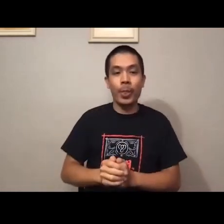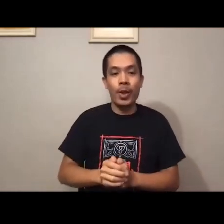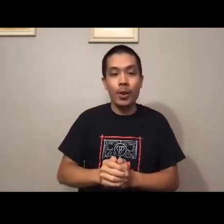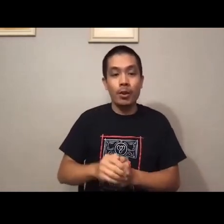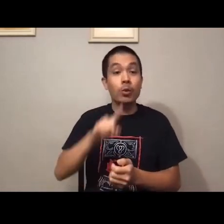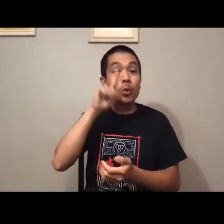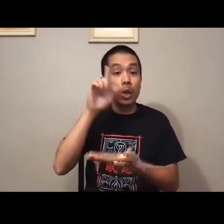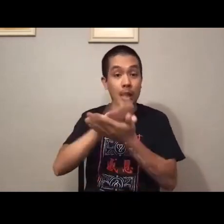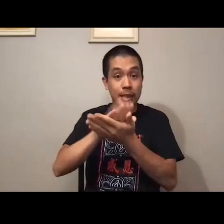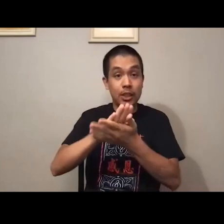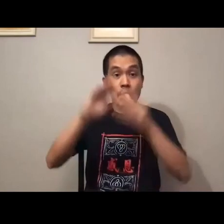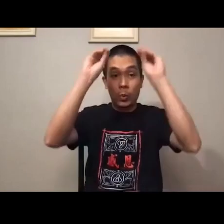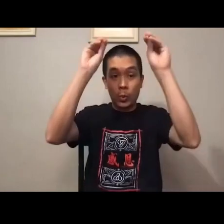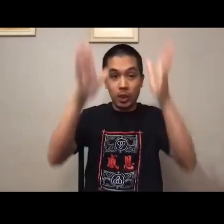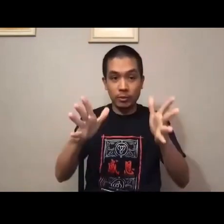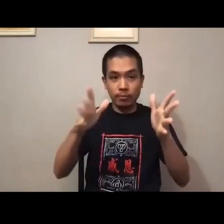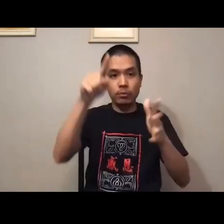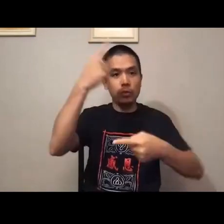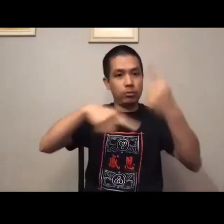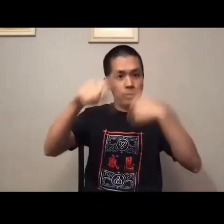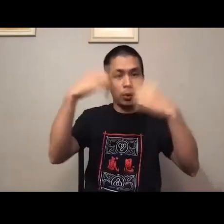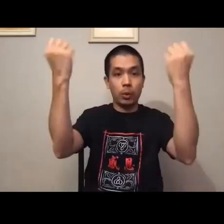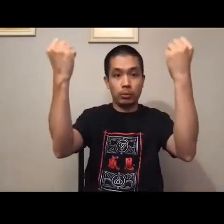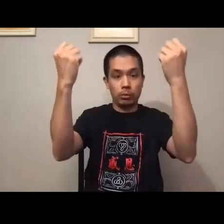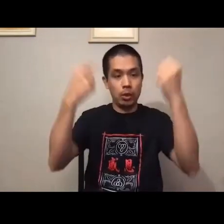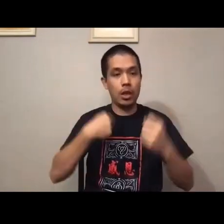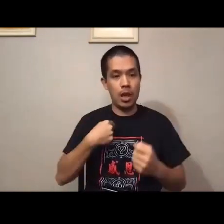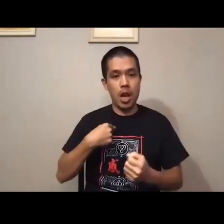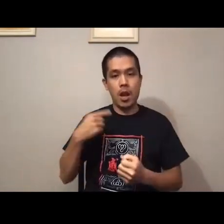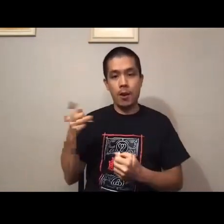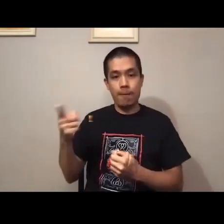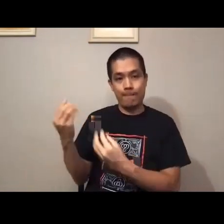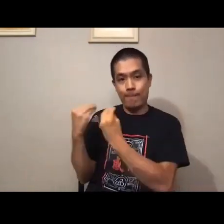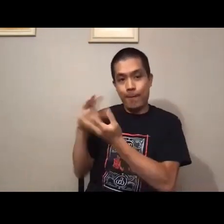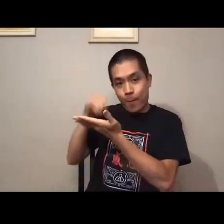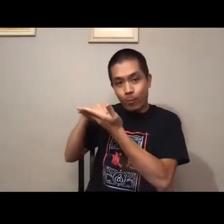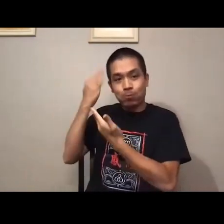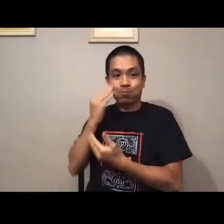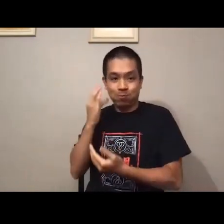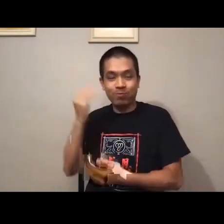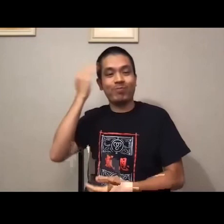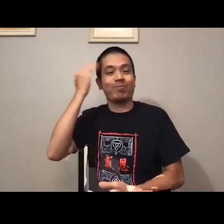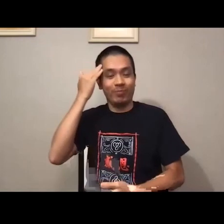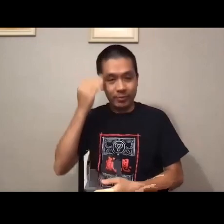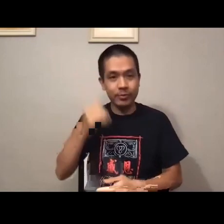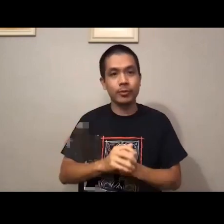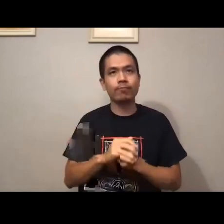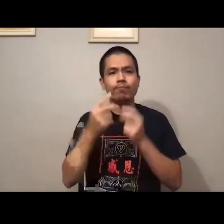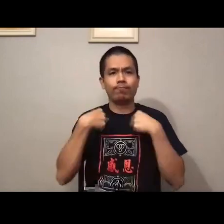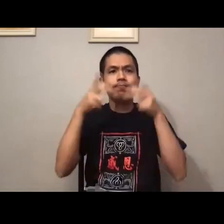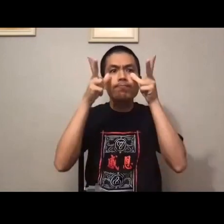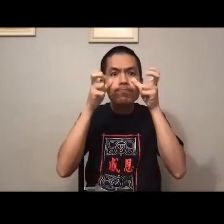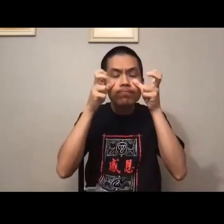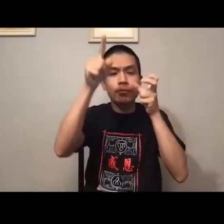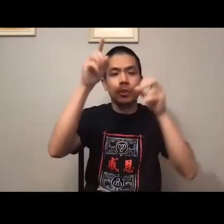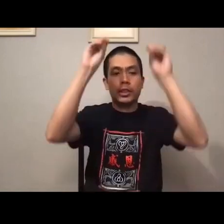better understanding of words and language. My teacher was able to sign. And